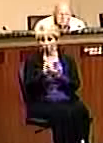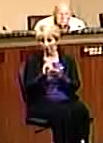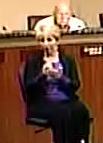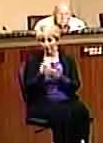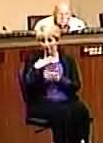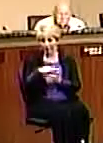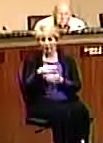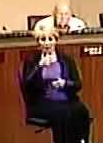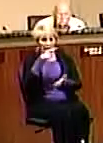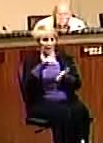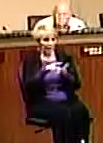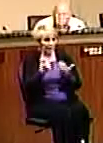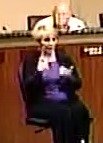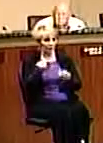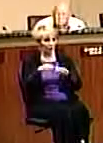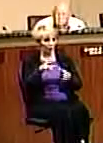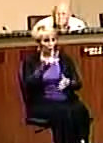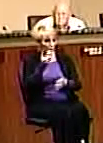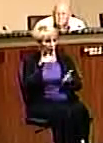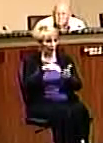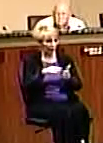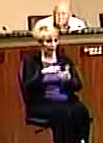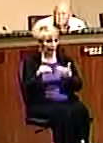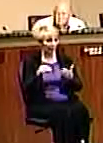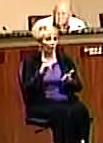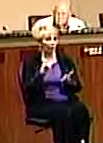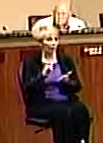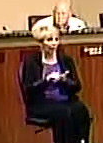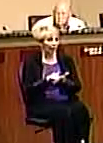The letter in the paper said we lost $300,000. That's